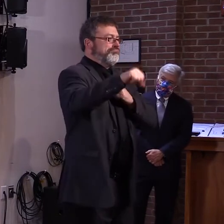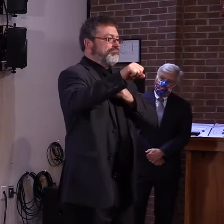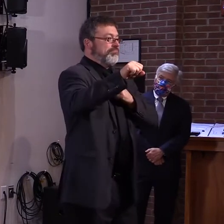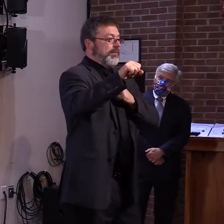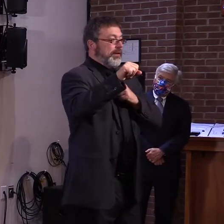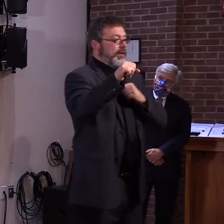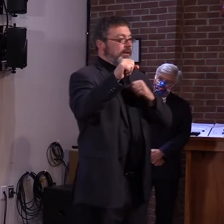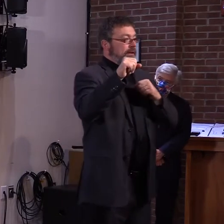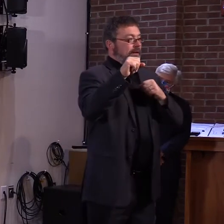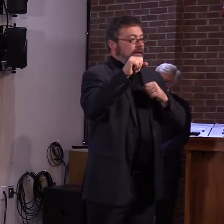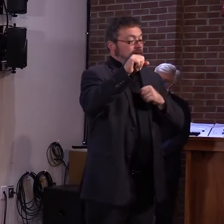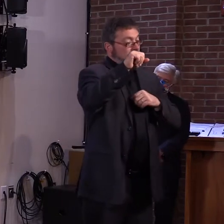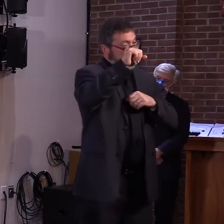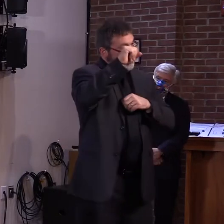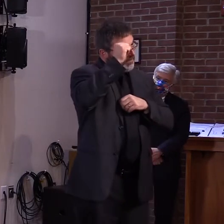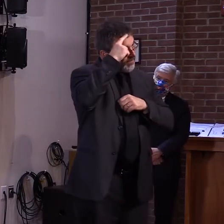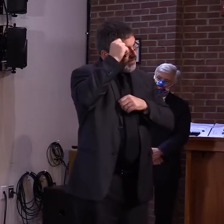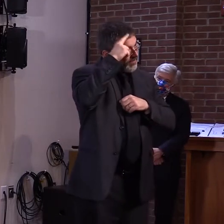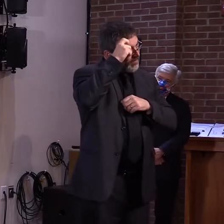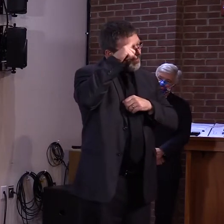from my standpoint, it has to be safe.